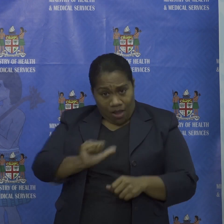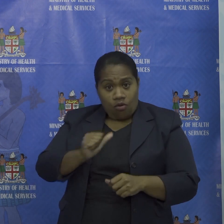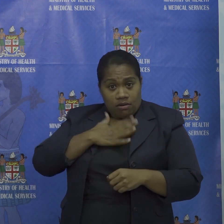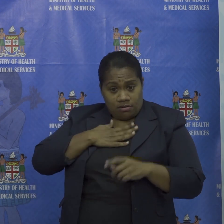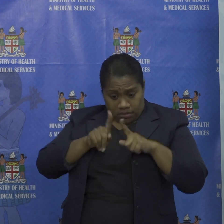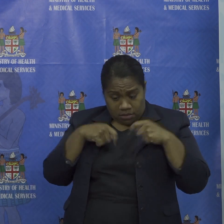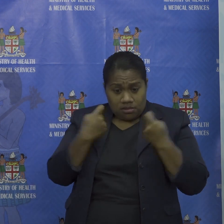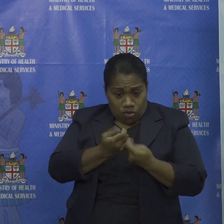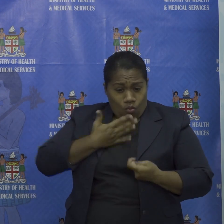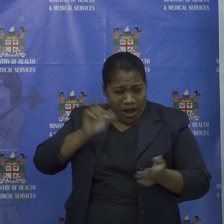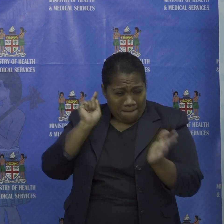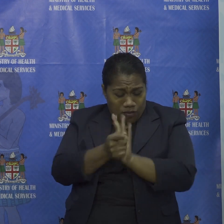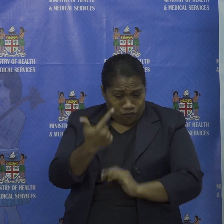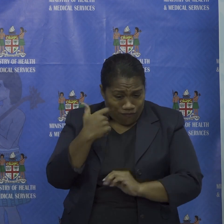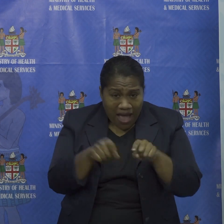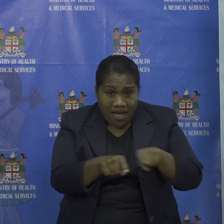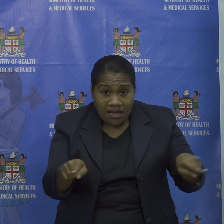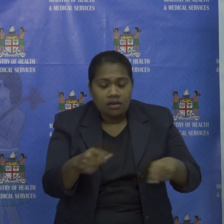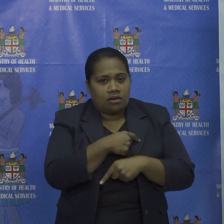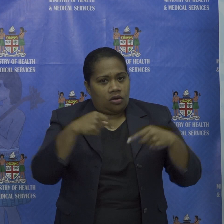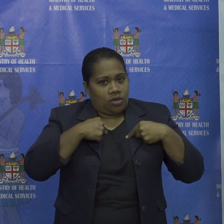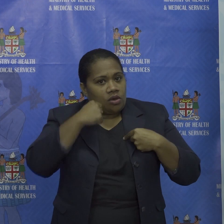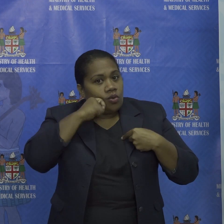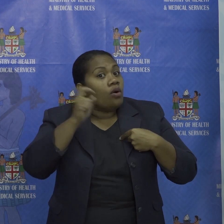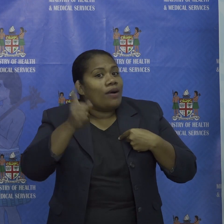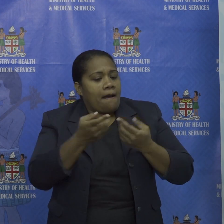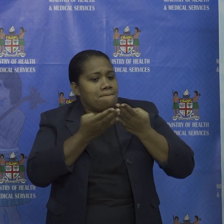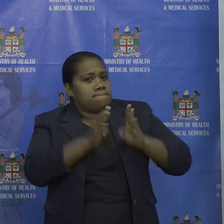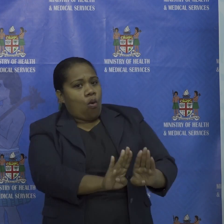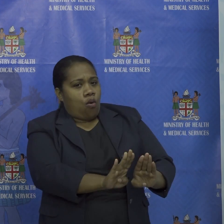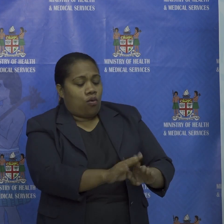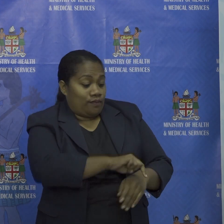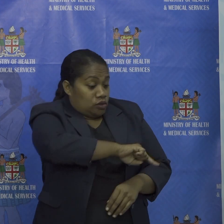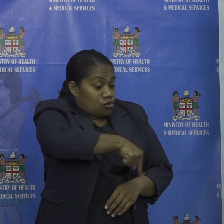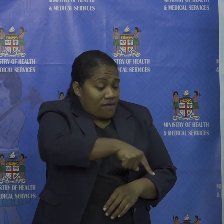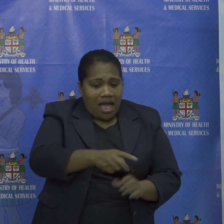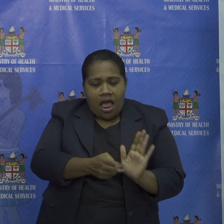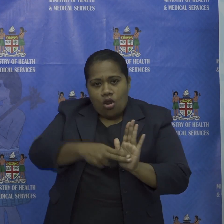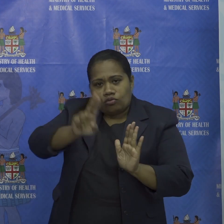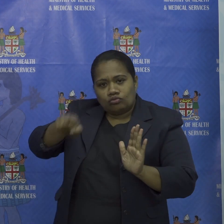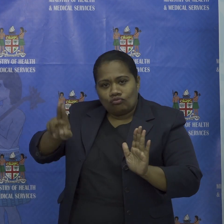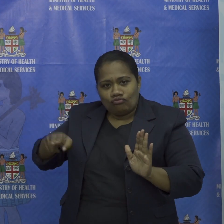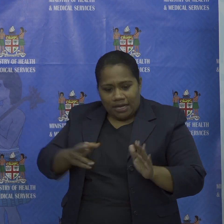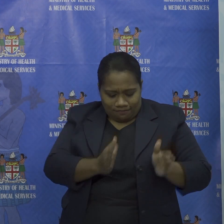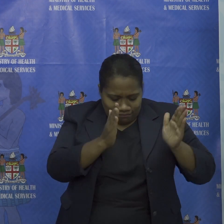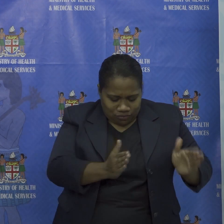these Fijians quickly, we will be locking down the Suvarnasori containment zones